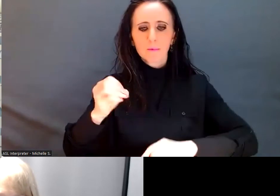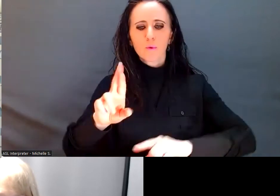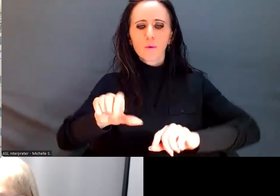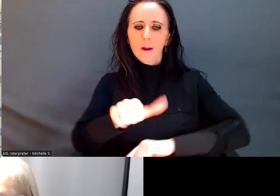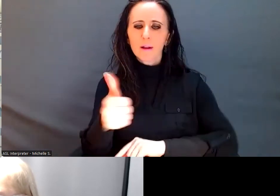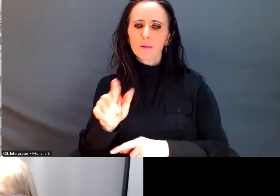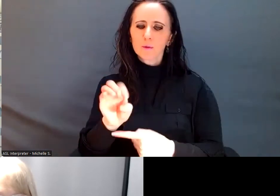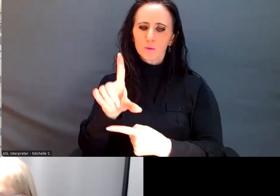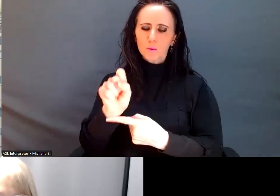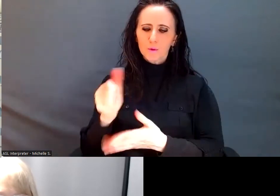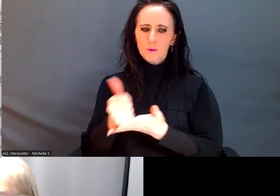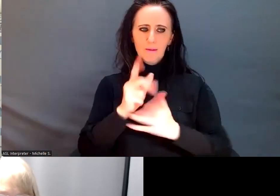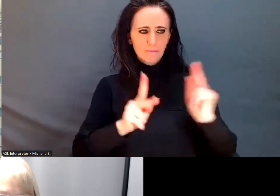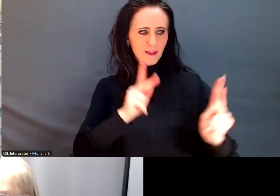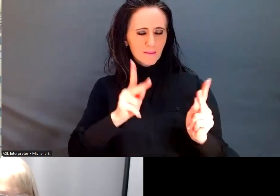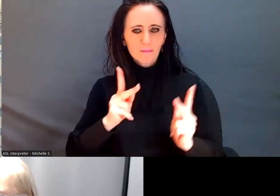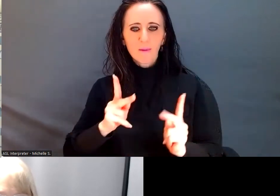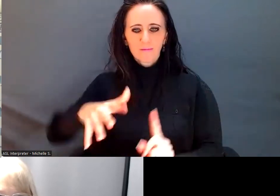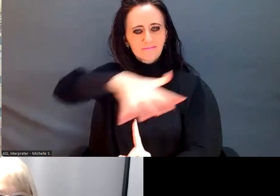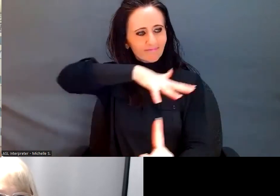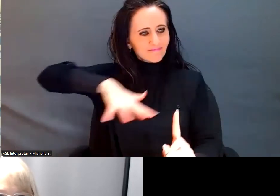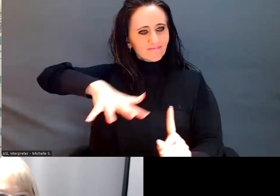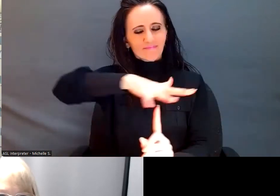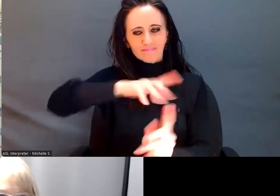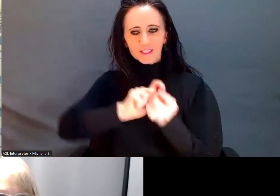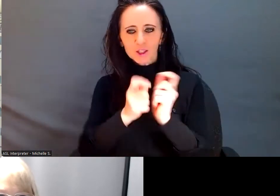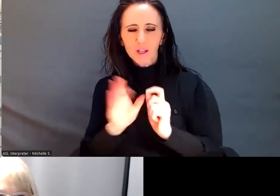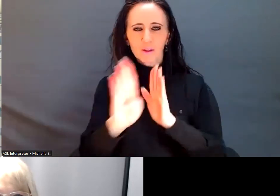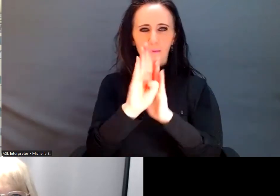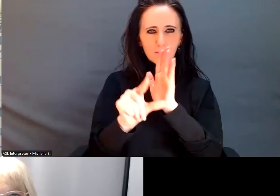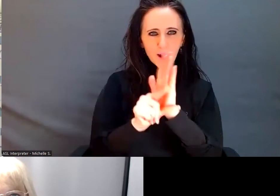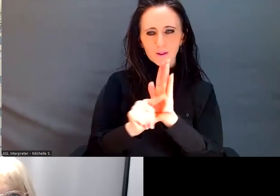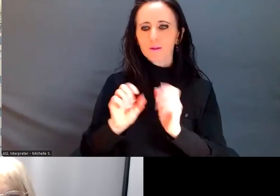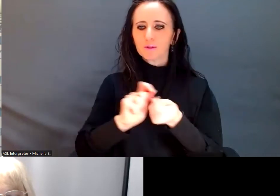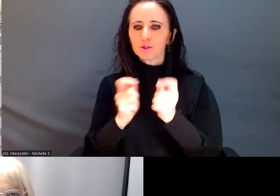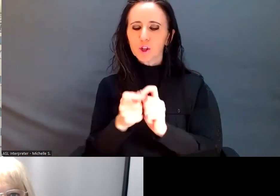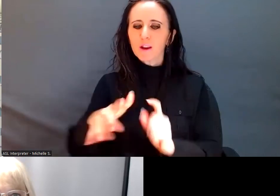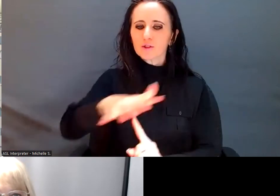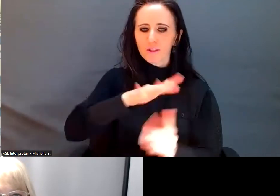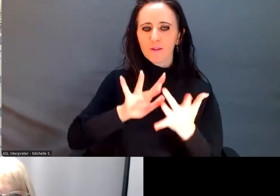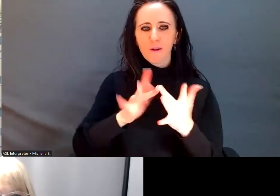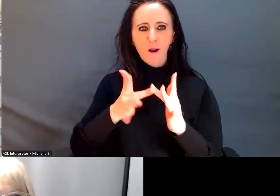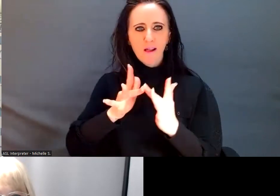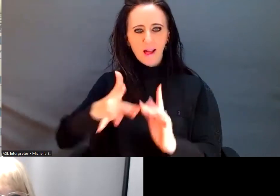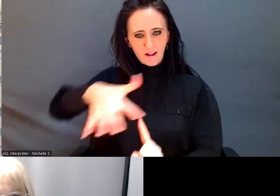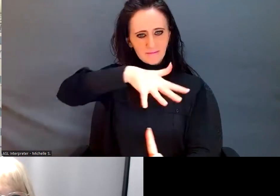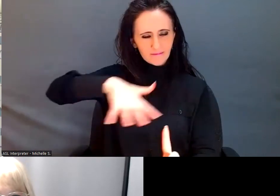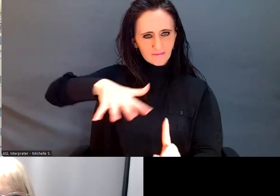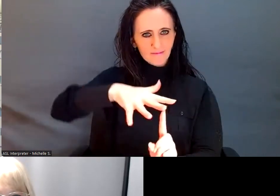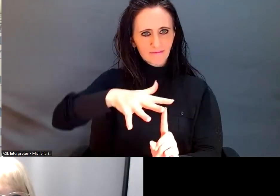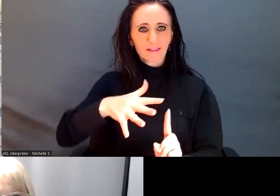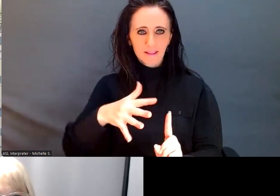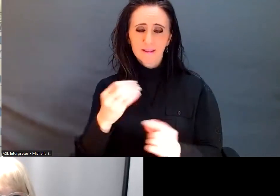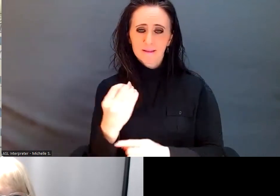be connected? What am I doing that I might want to change that'll help my team and my own performance? Having cameras on is